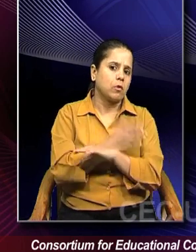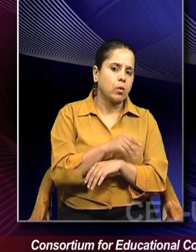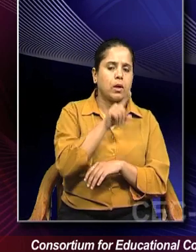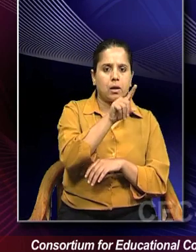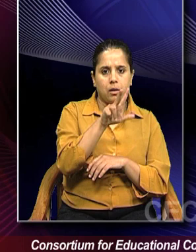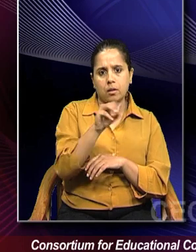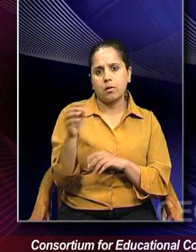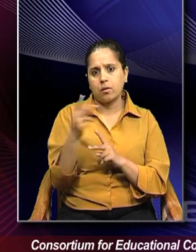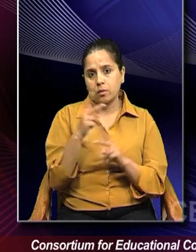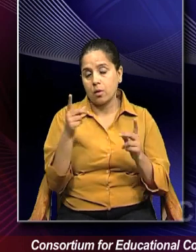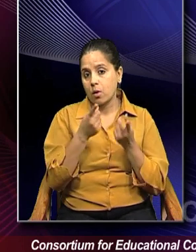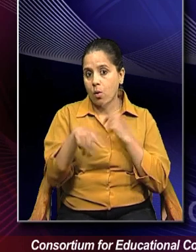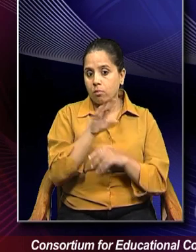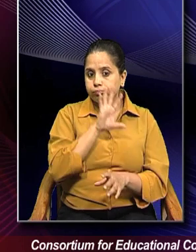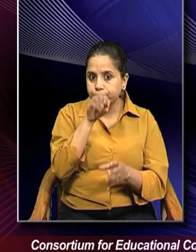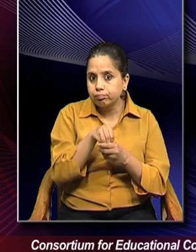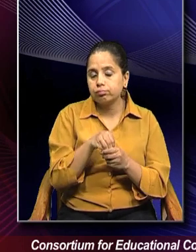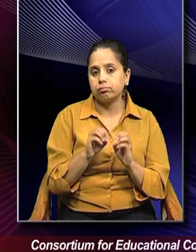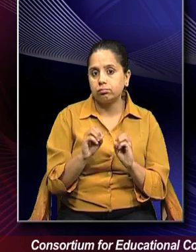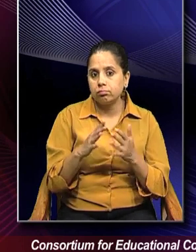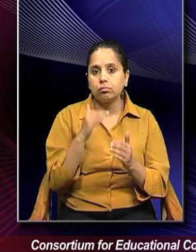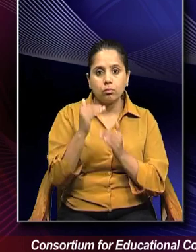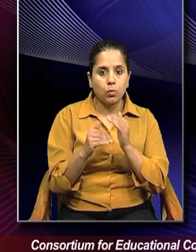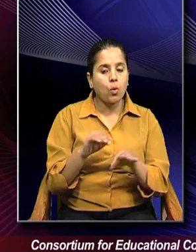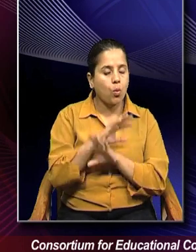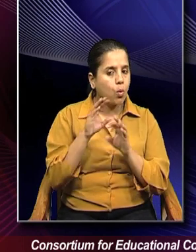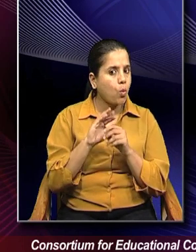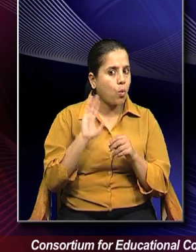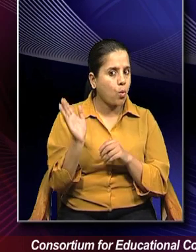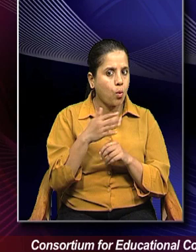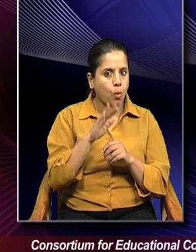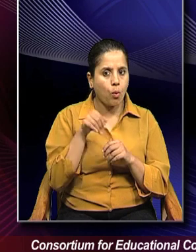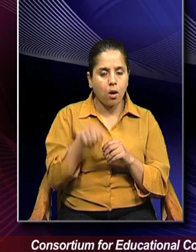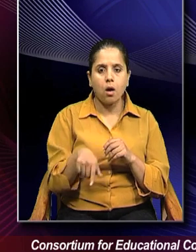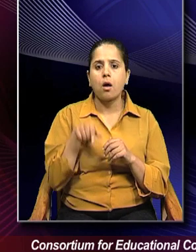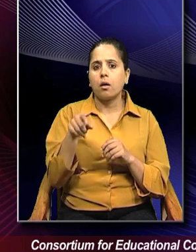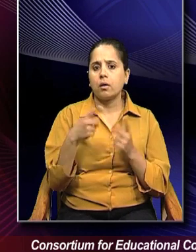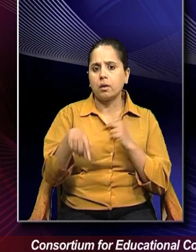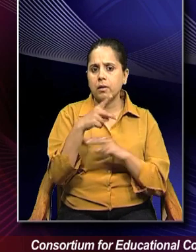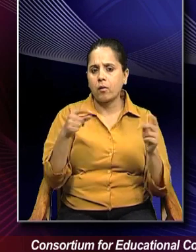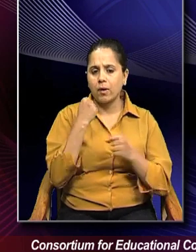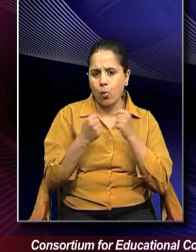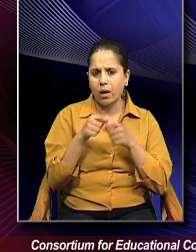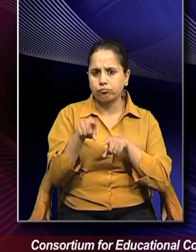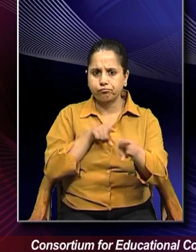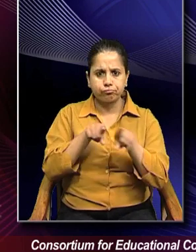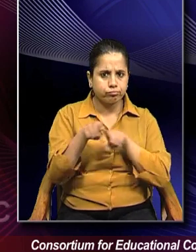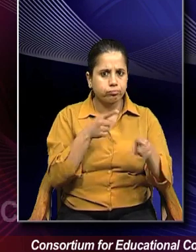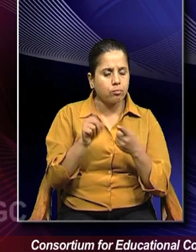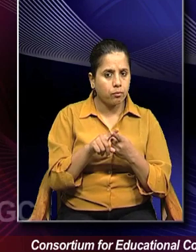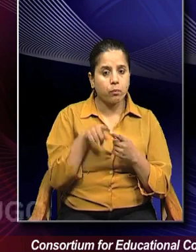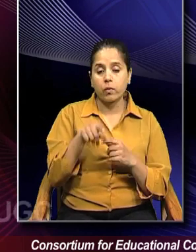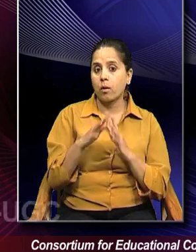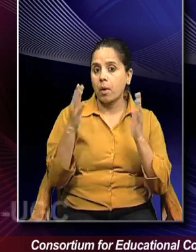1980s, when they indulged in an all-out arms race between themselves. So, the